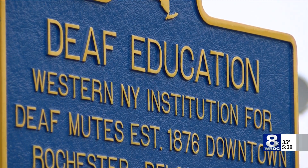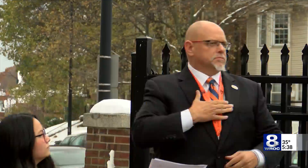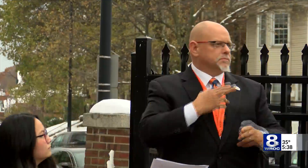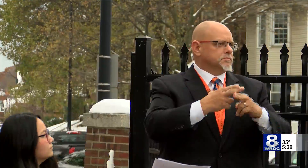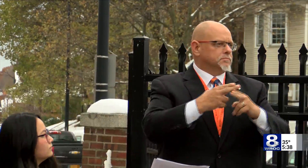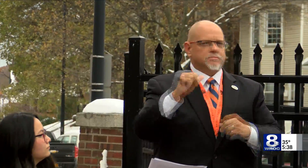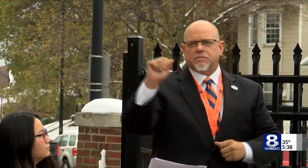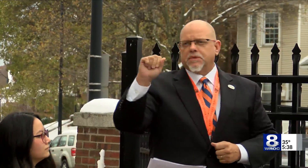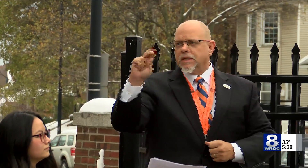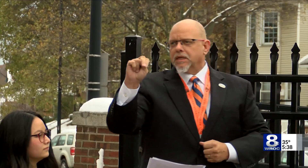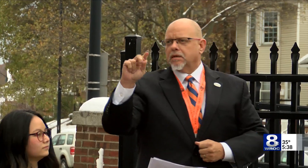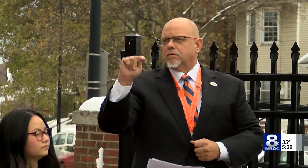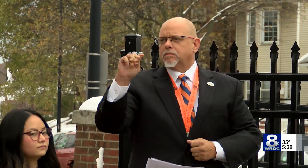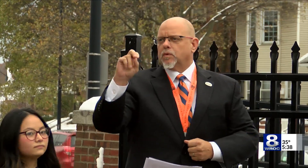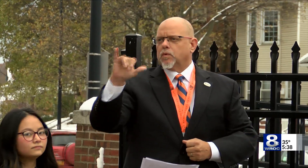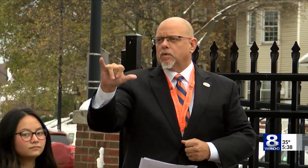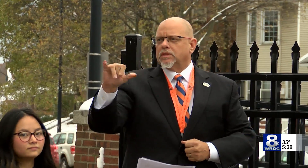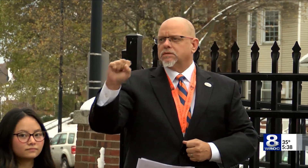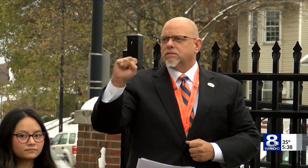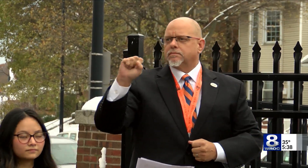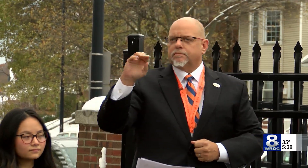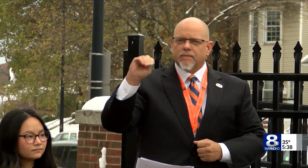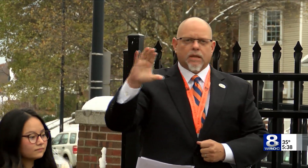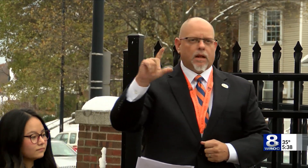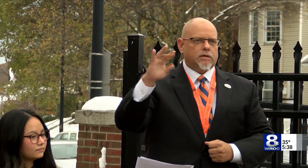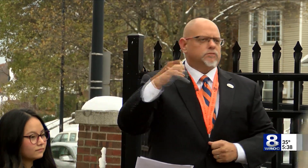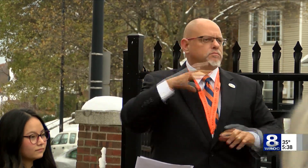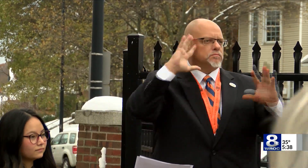recognition is important for the past and the future.